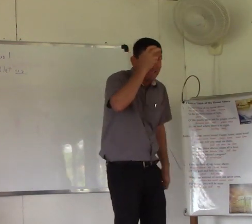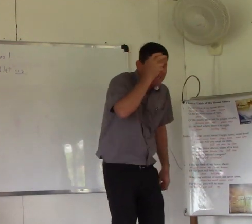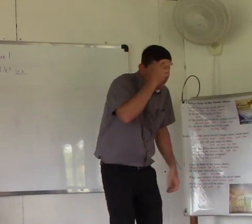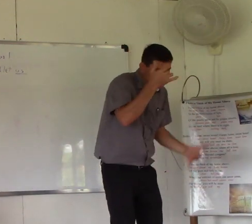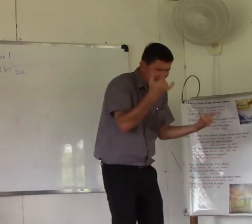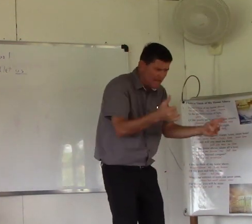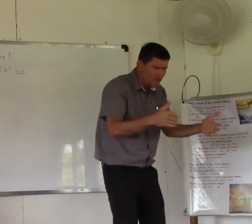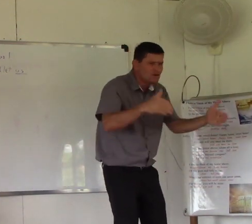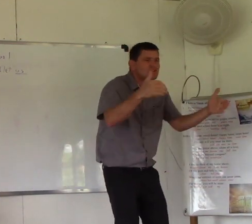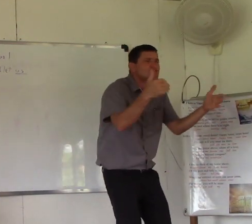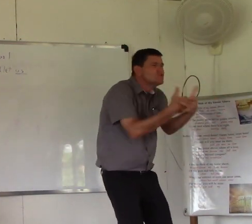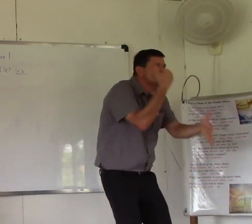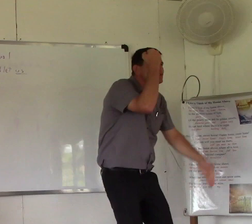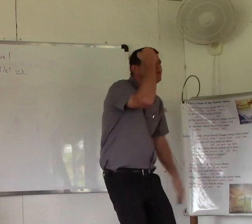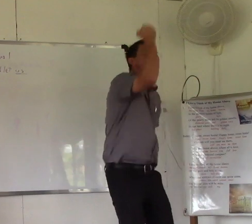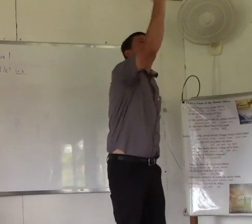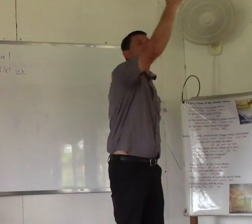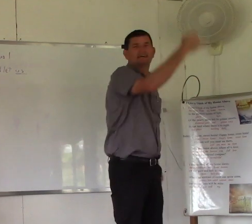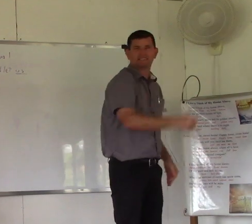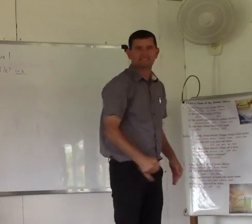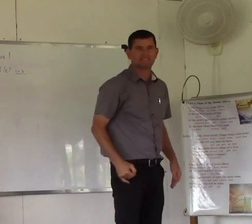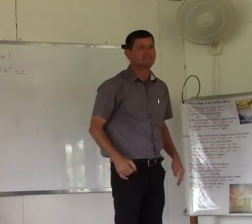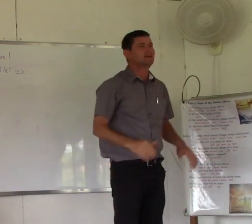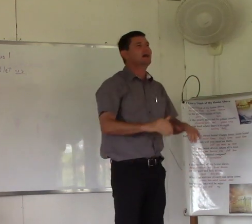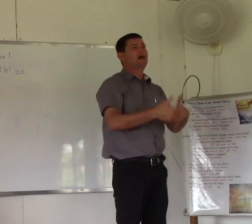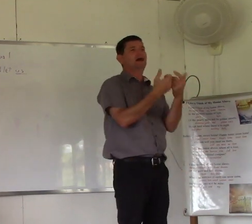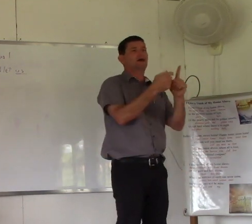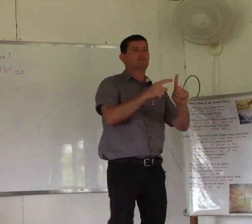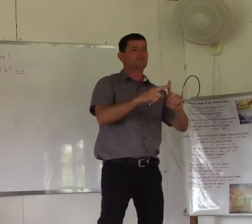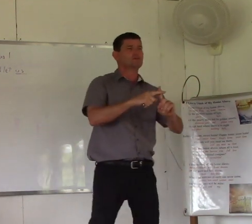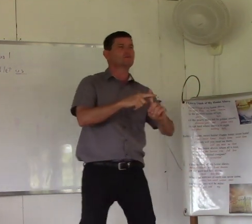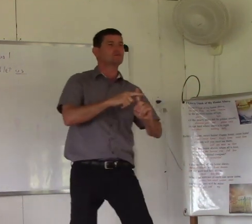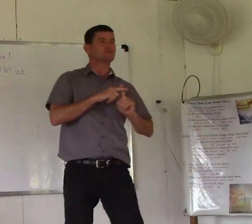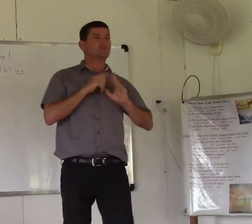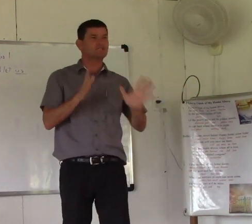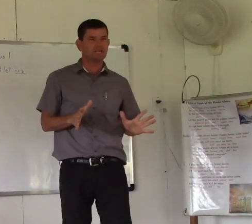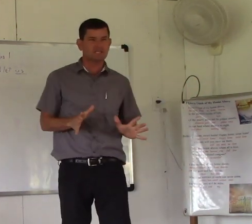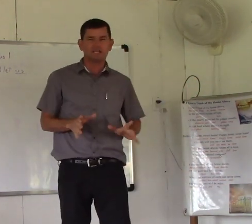Satan, now, new ideas how Christians